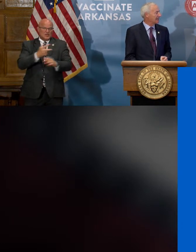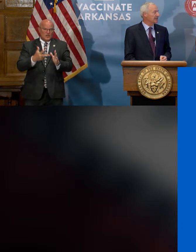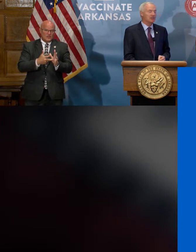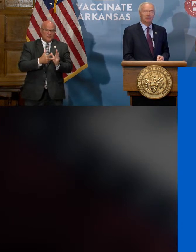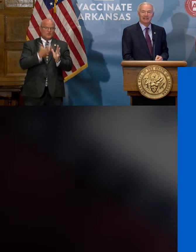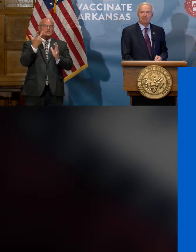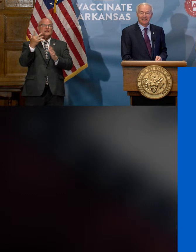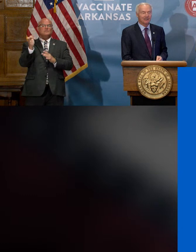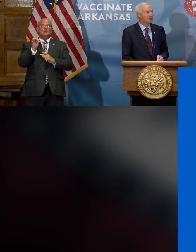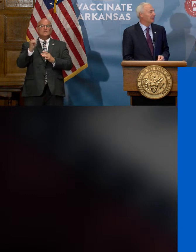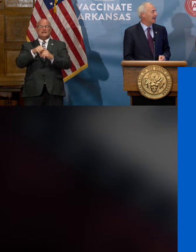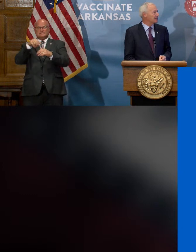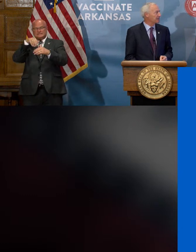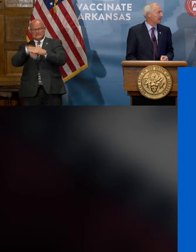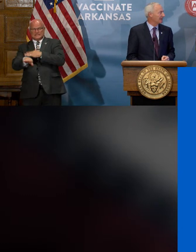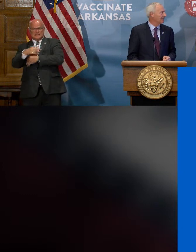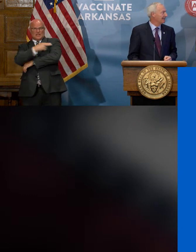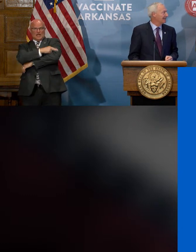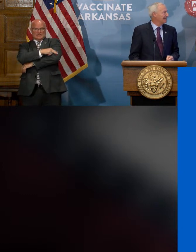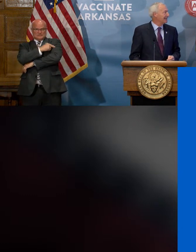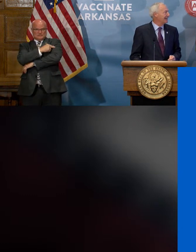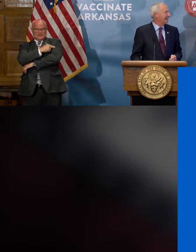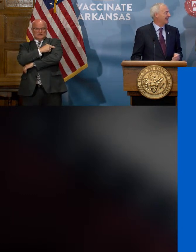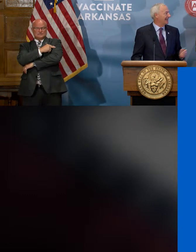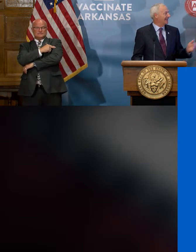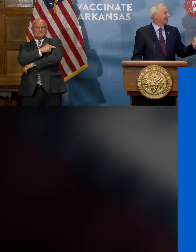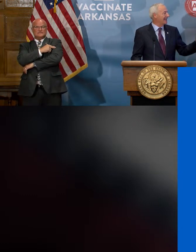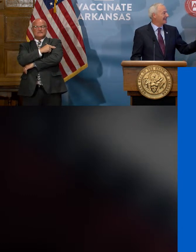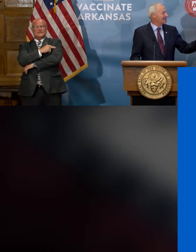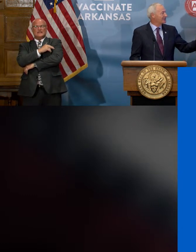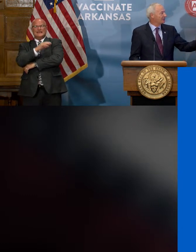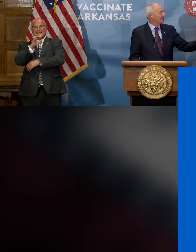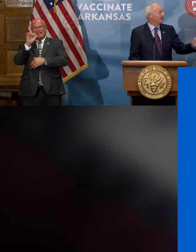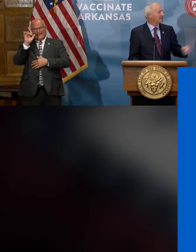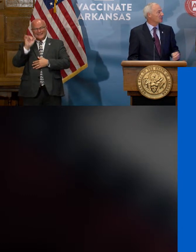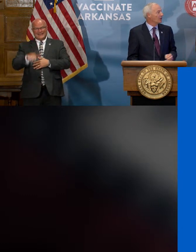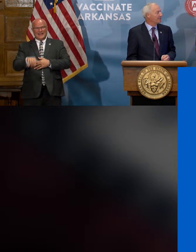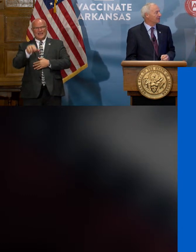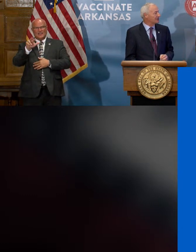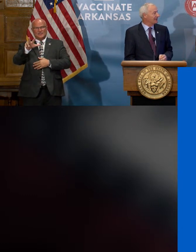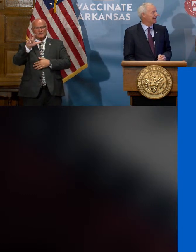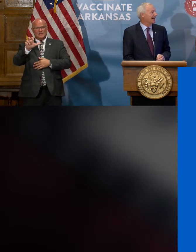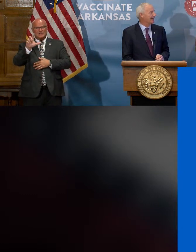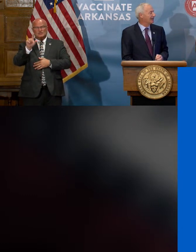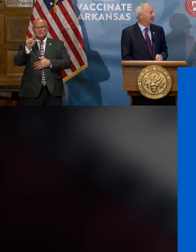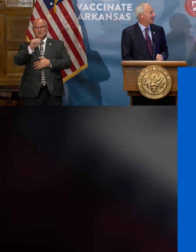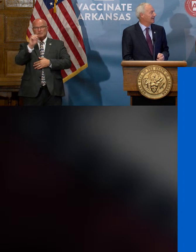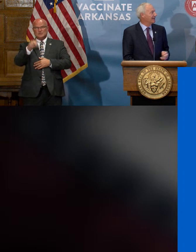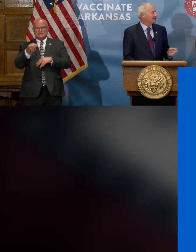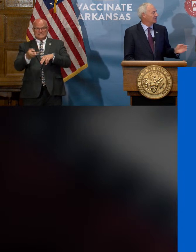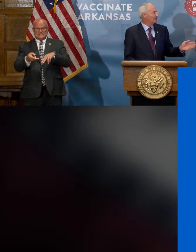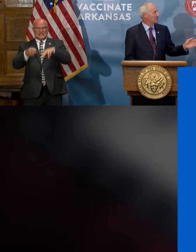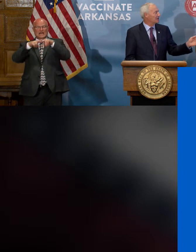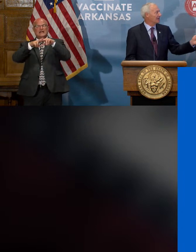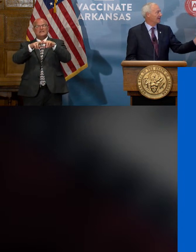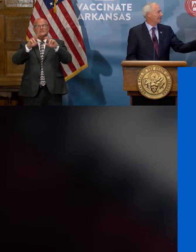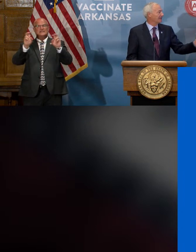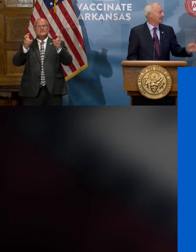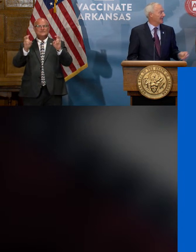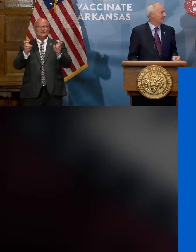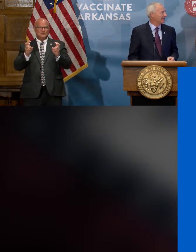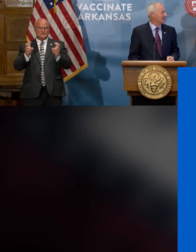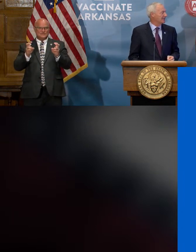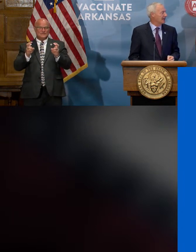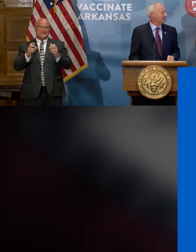more likely to be admitted to the hospital, and that is 320% higher in terms